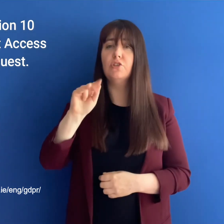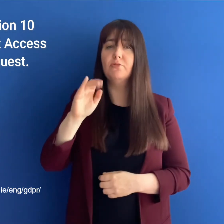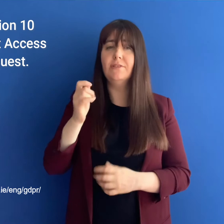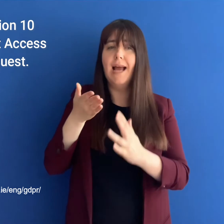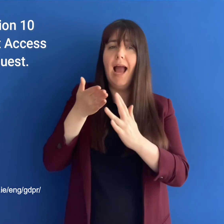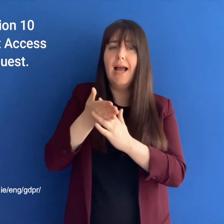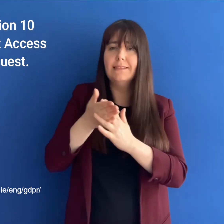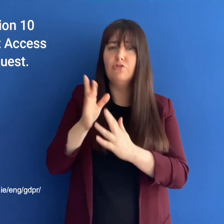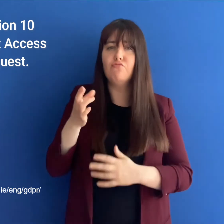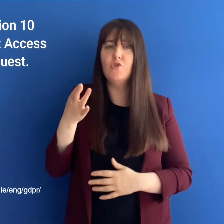screen.